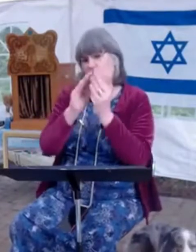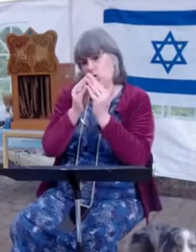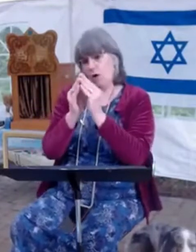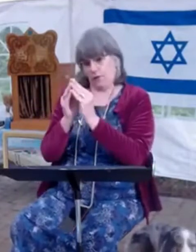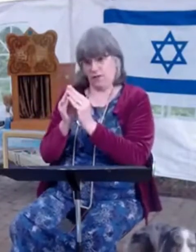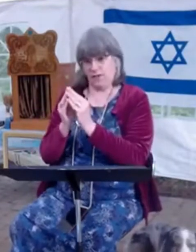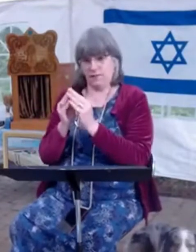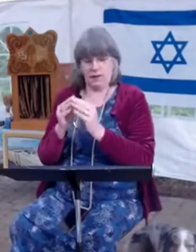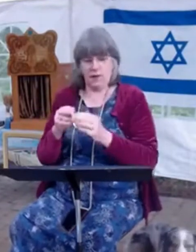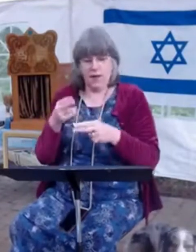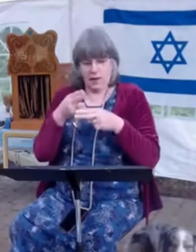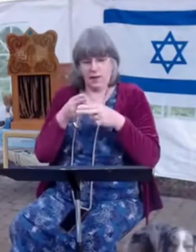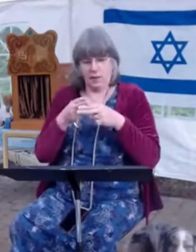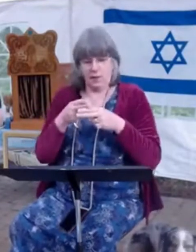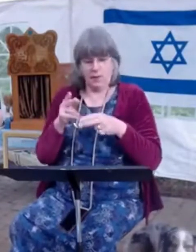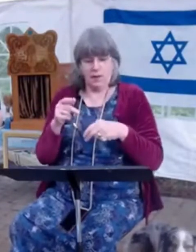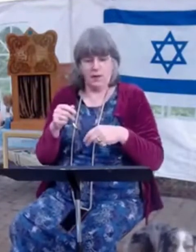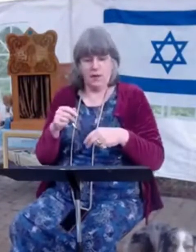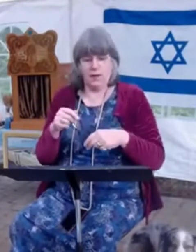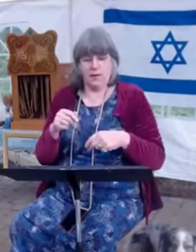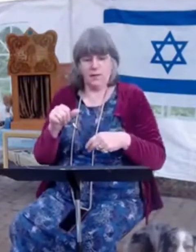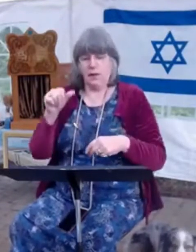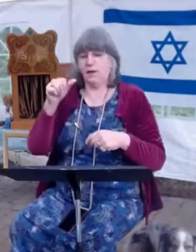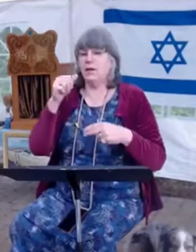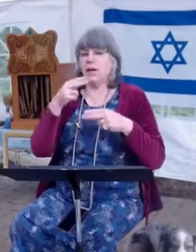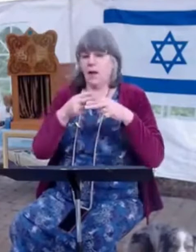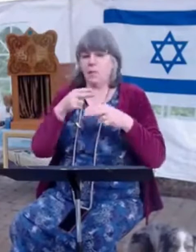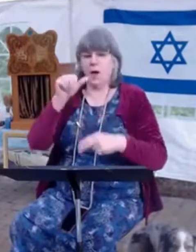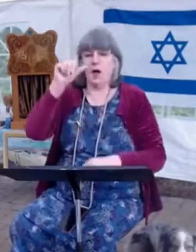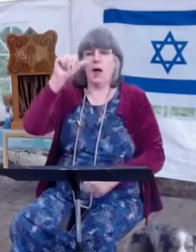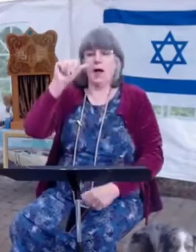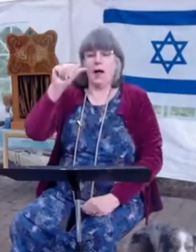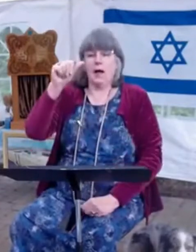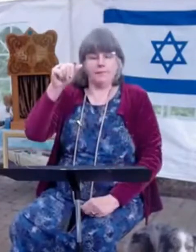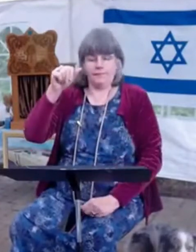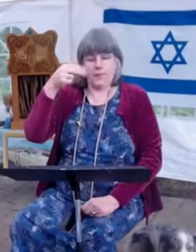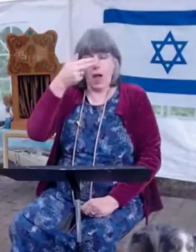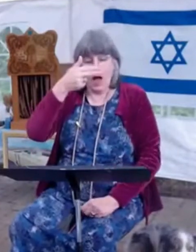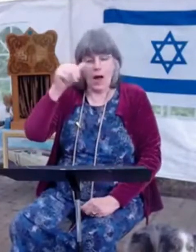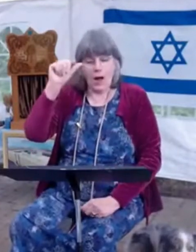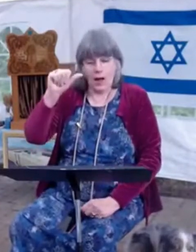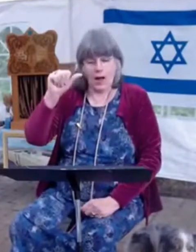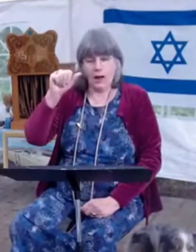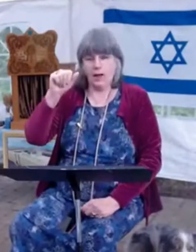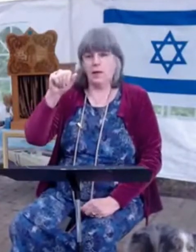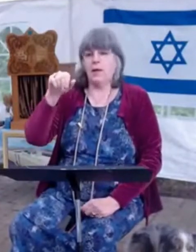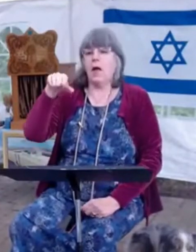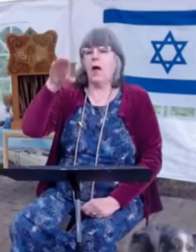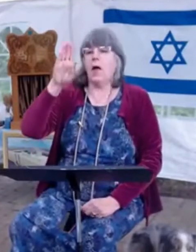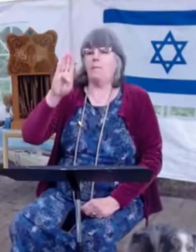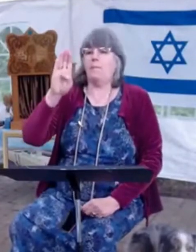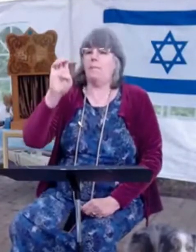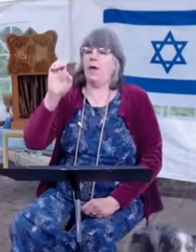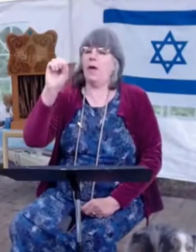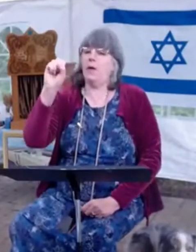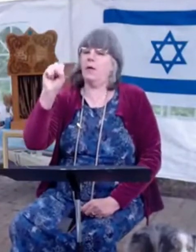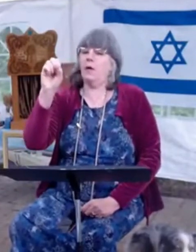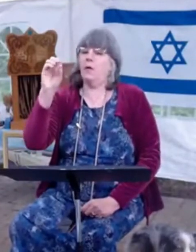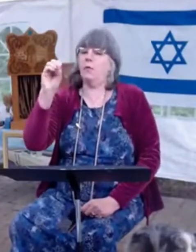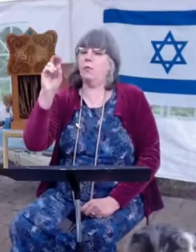Okay, so, and it's called HaBesorah. Besorah is a Hebrew word for good news.